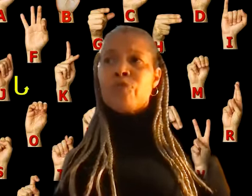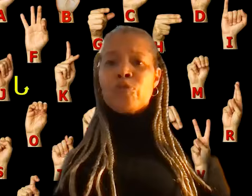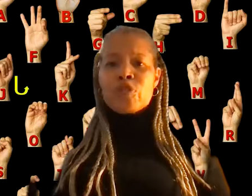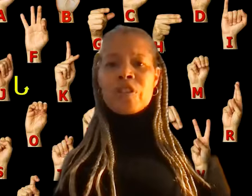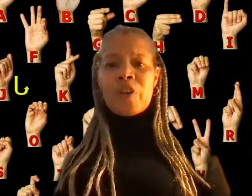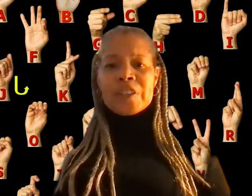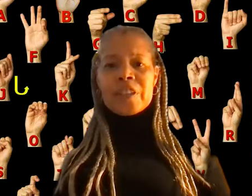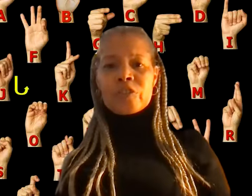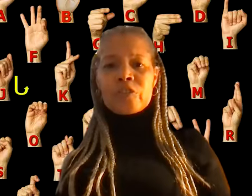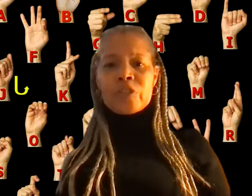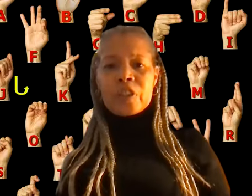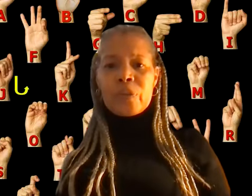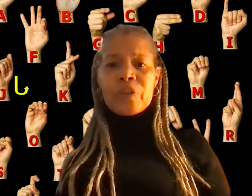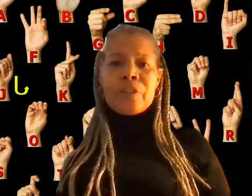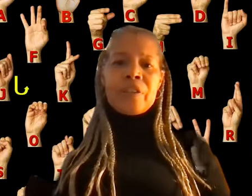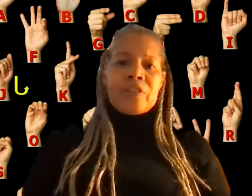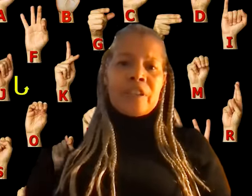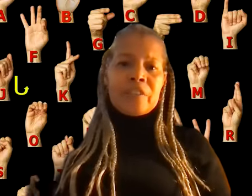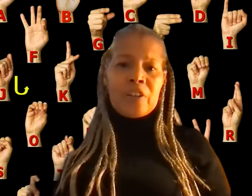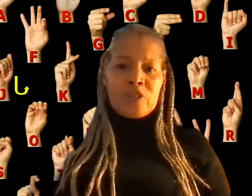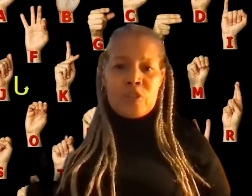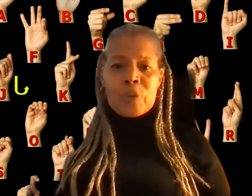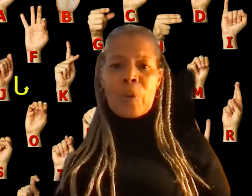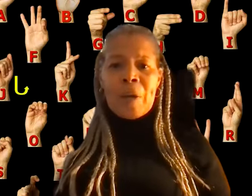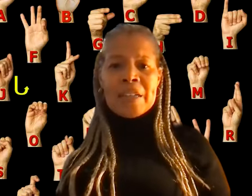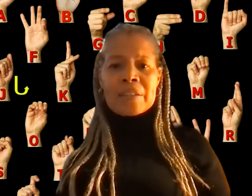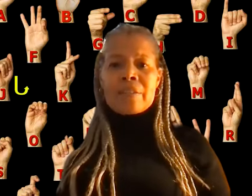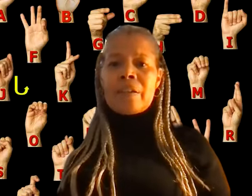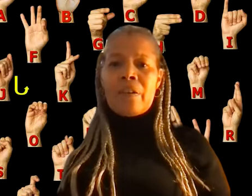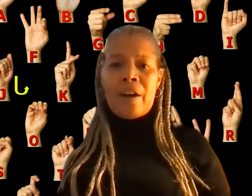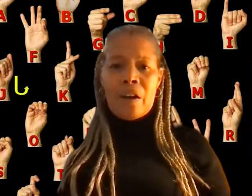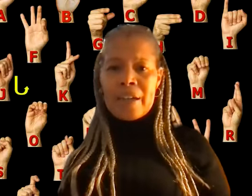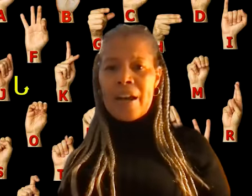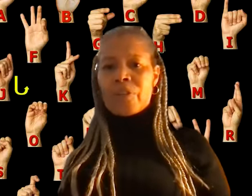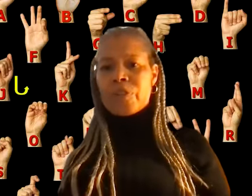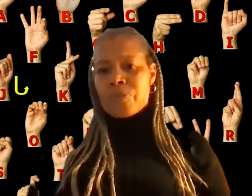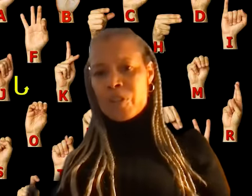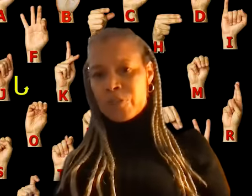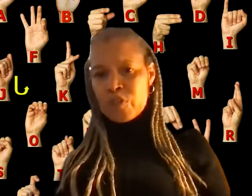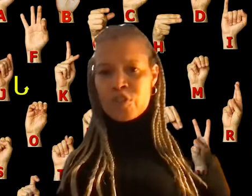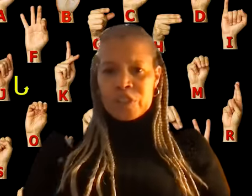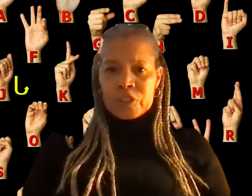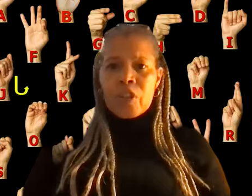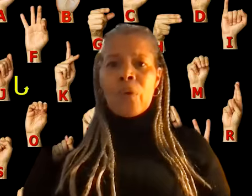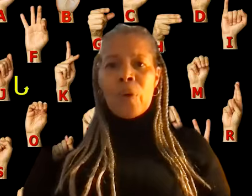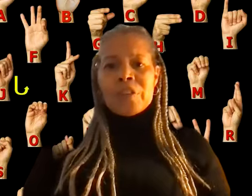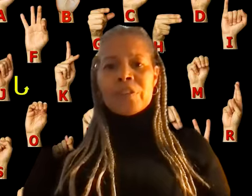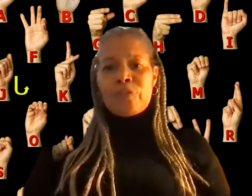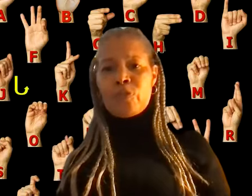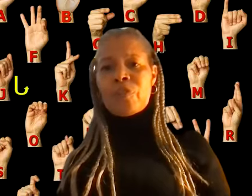future of architecture look with the technology? So with robotics and algorithms and artificial intelligence, what does the future of